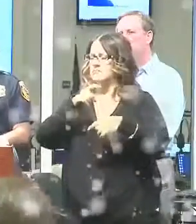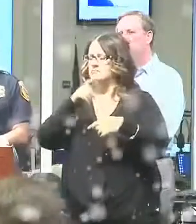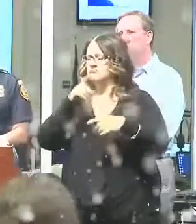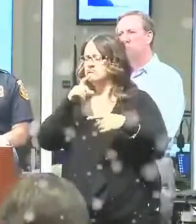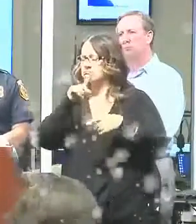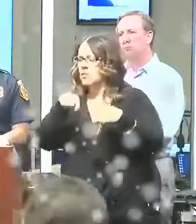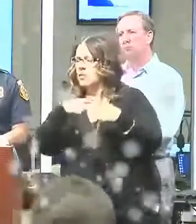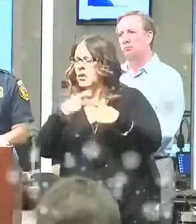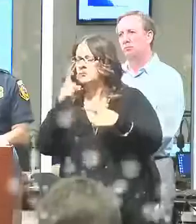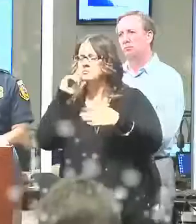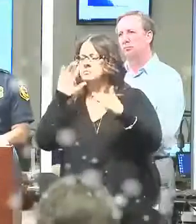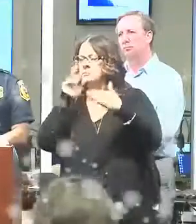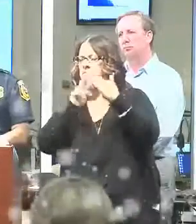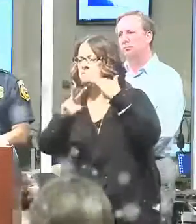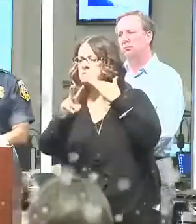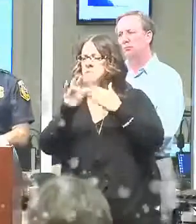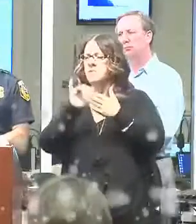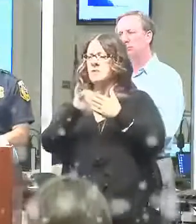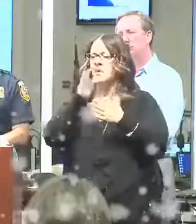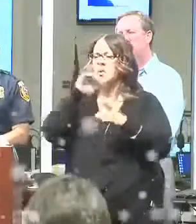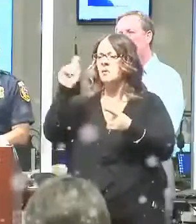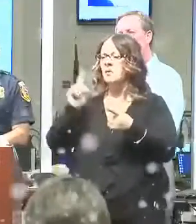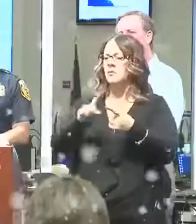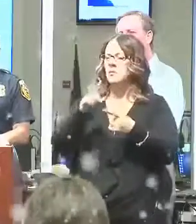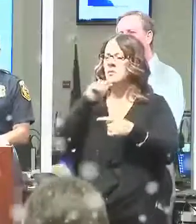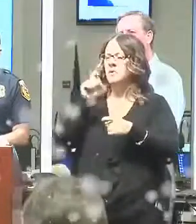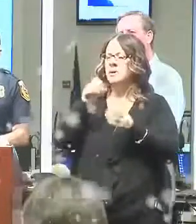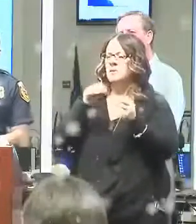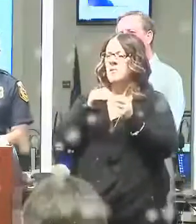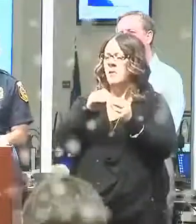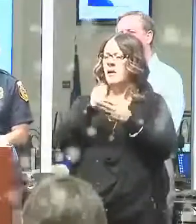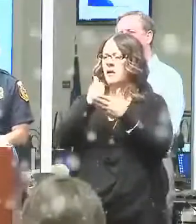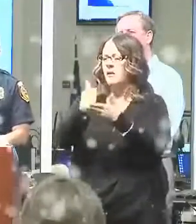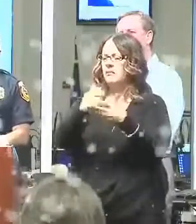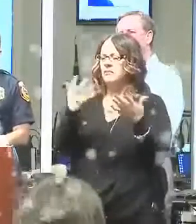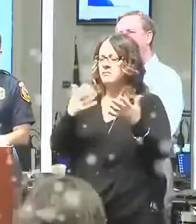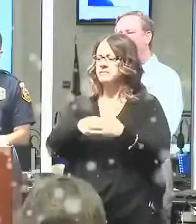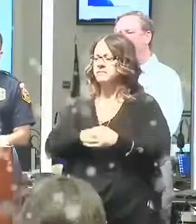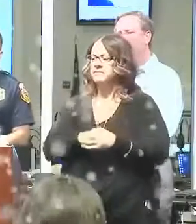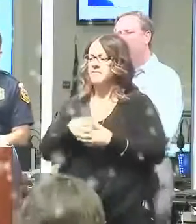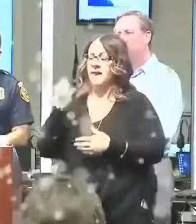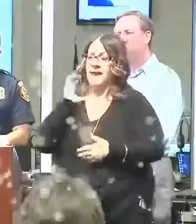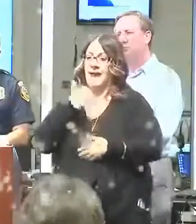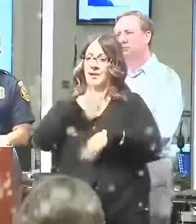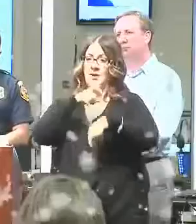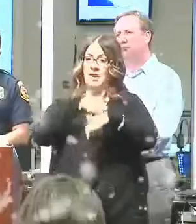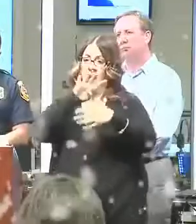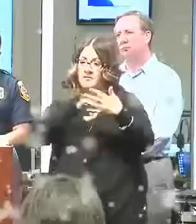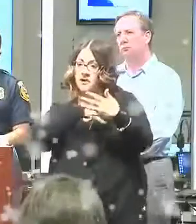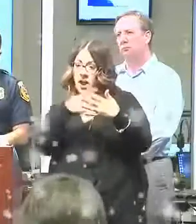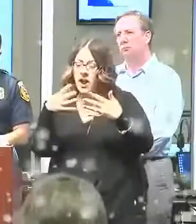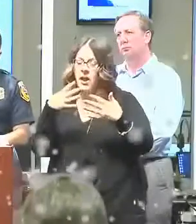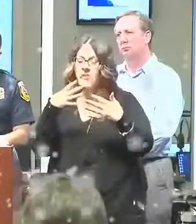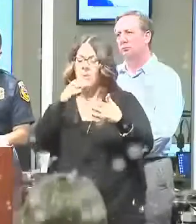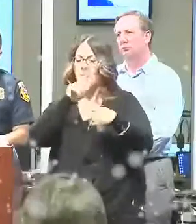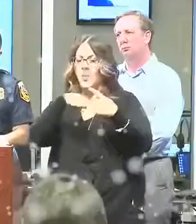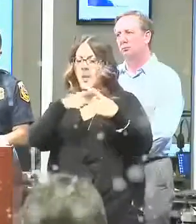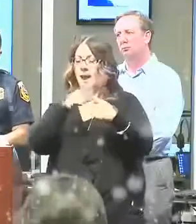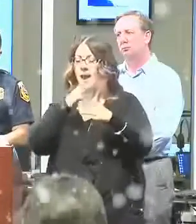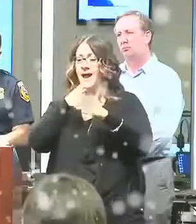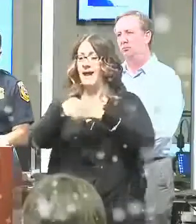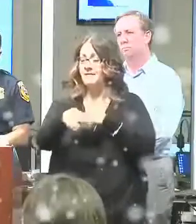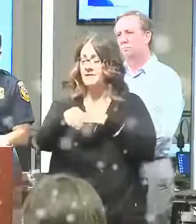this emergency operations mode? So the question had to do with our timeframes of starting to ratchet down